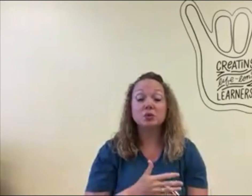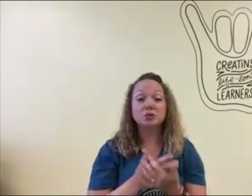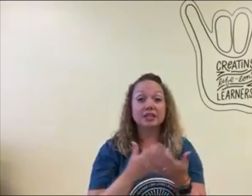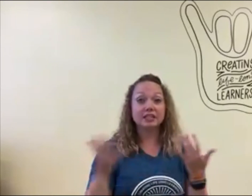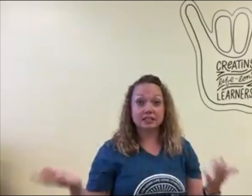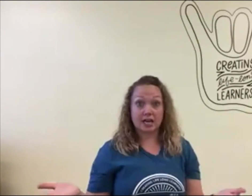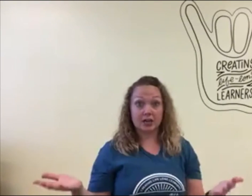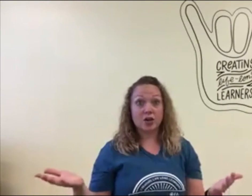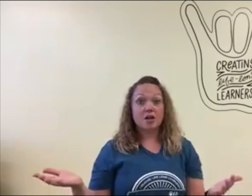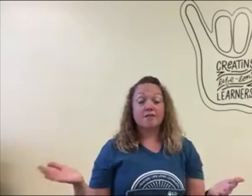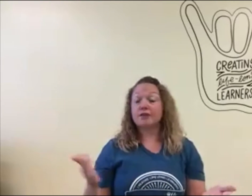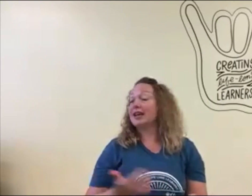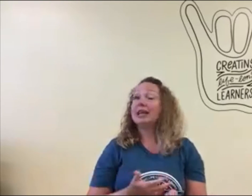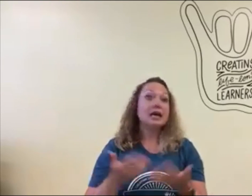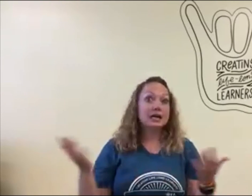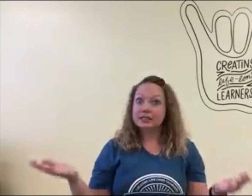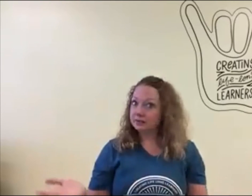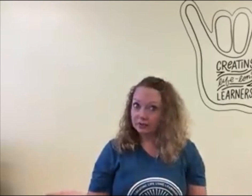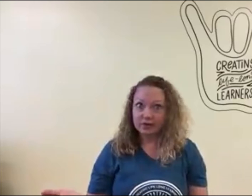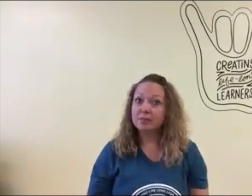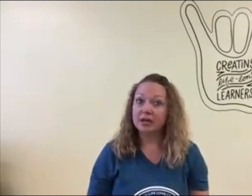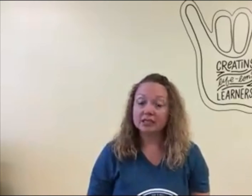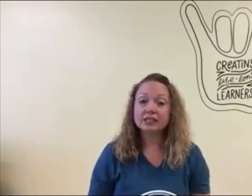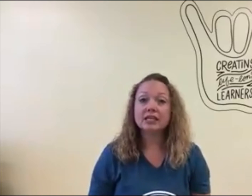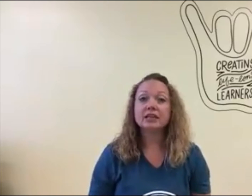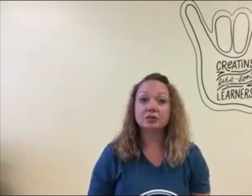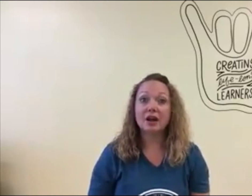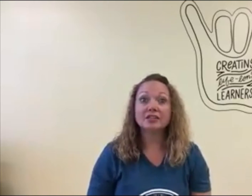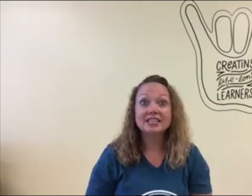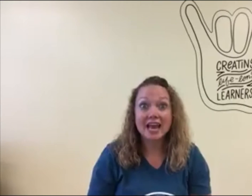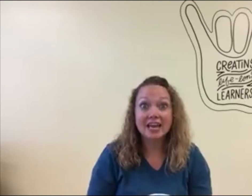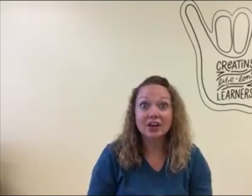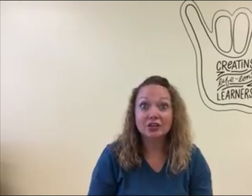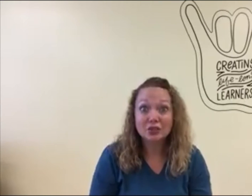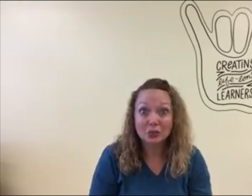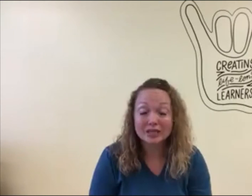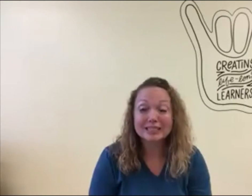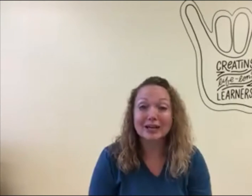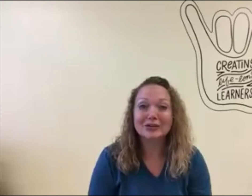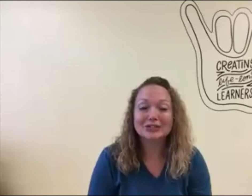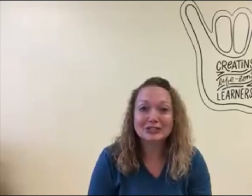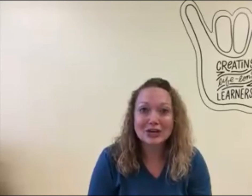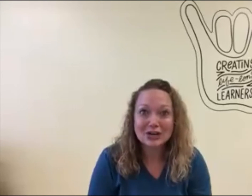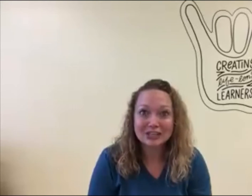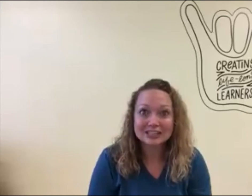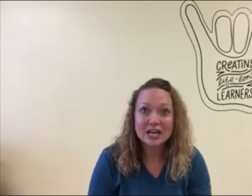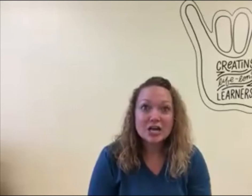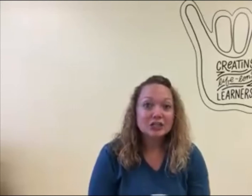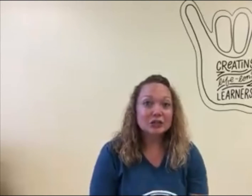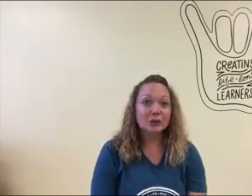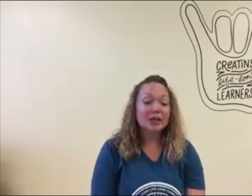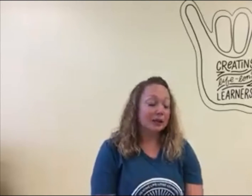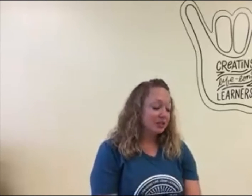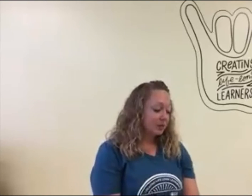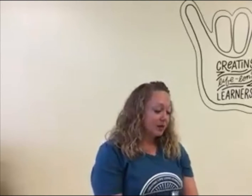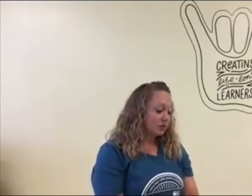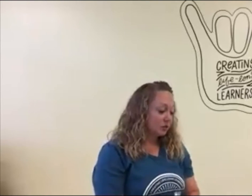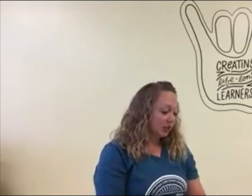use that sign for lots of different bugs throughout today in our stories and our songs. So let me check my notes really quick